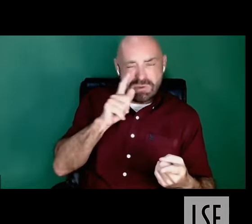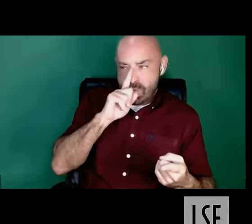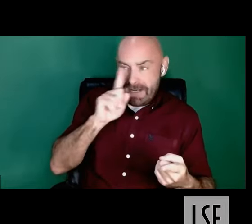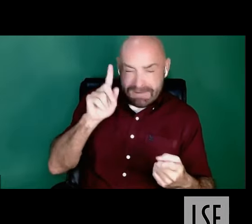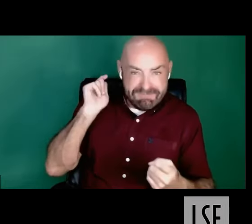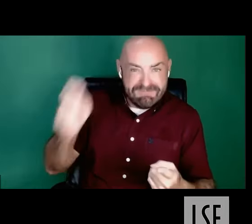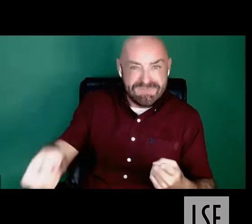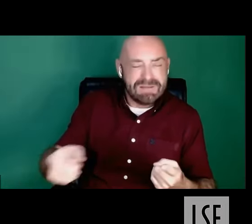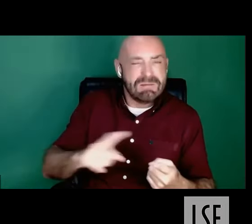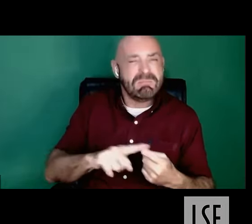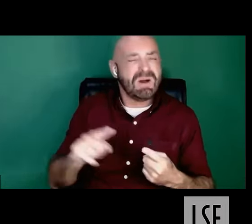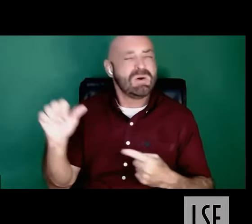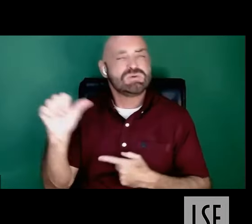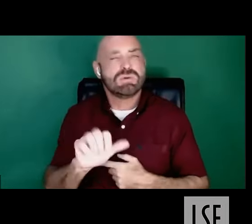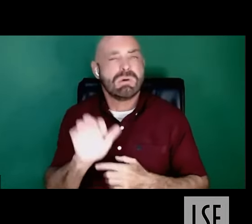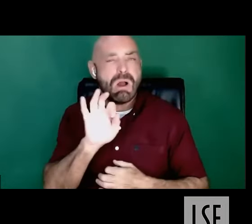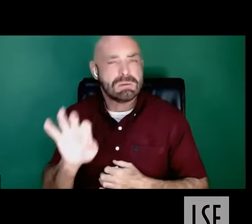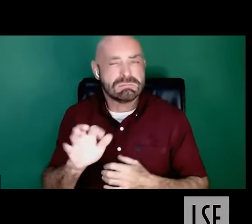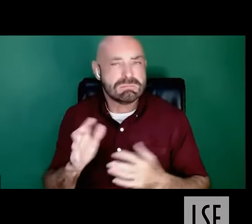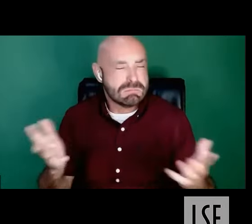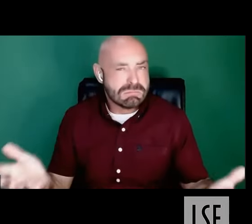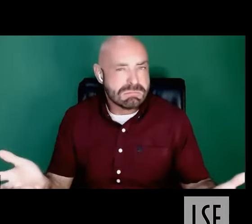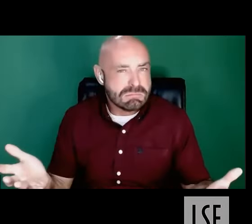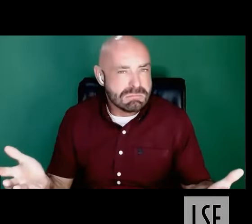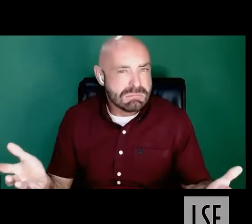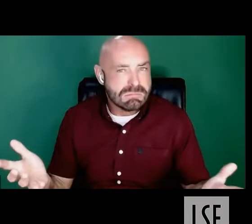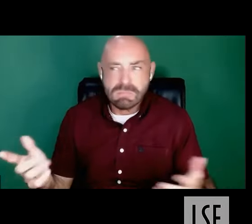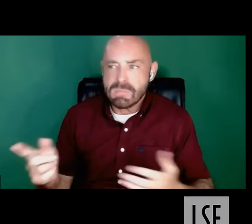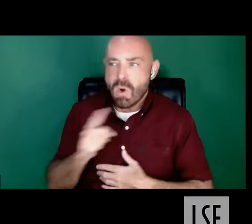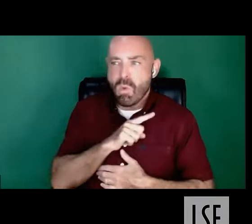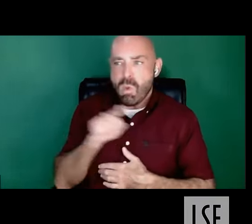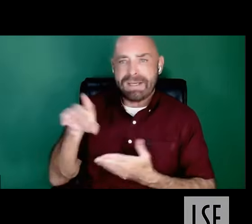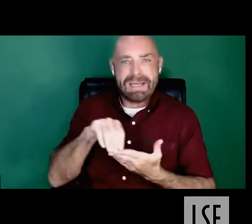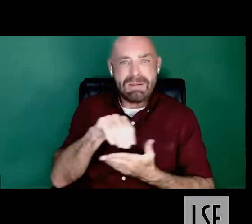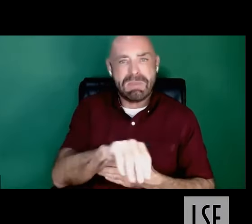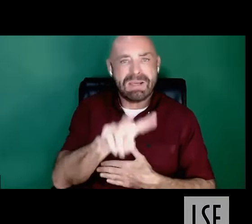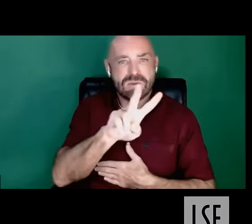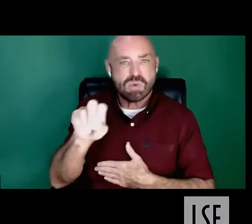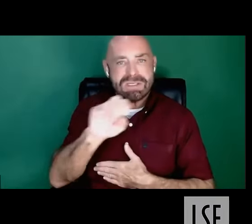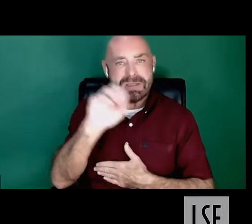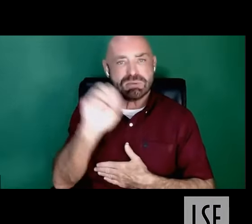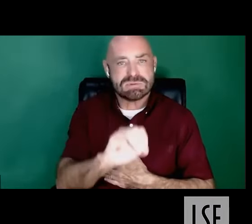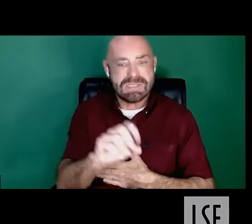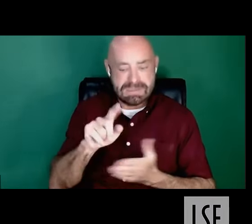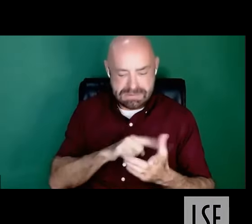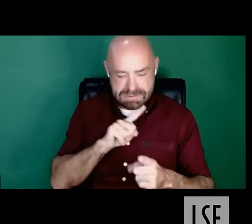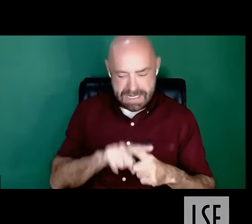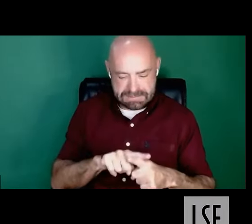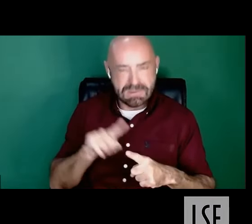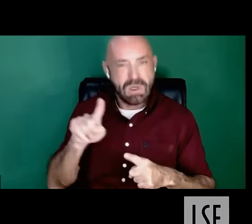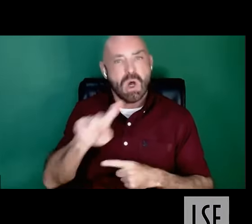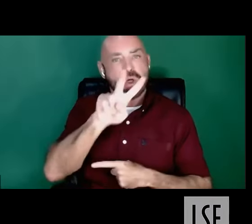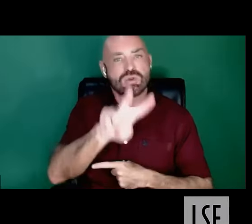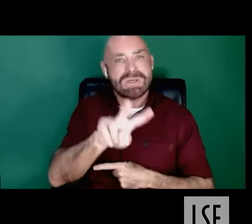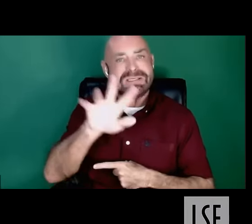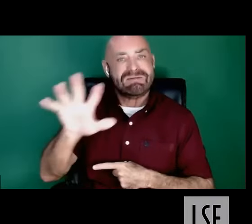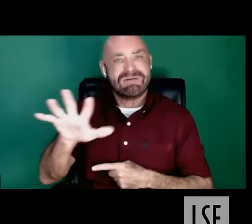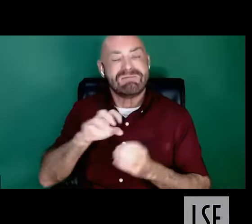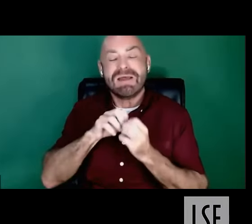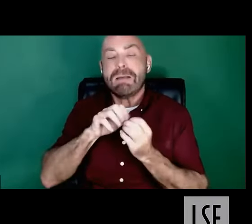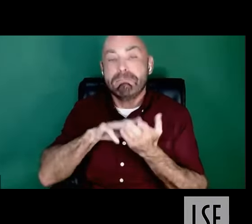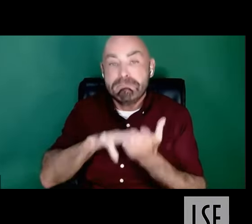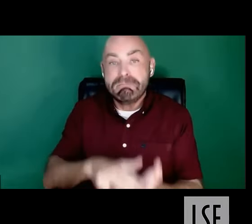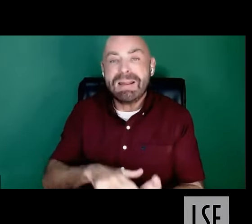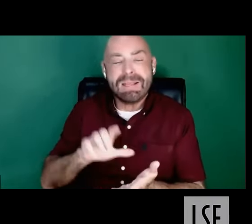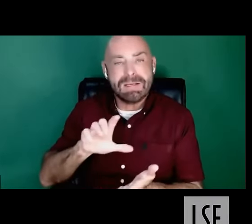started asking the question of why was he only paying 20% tax on a £25 million bonus, when actually the